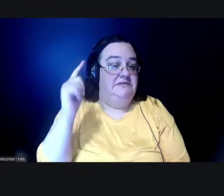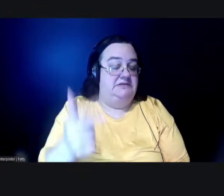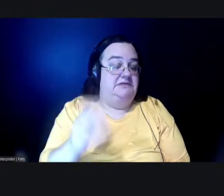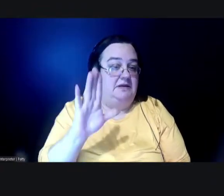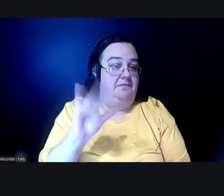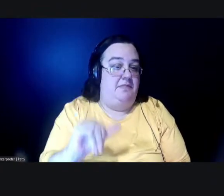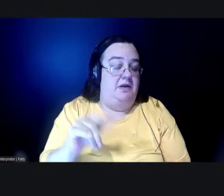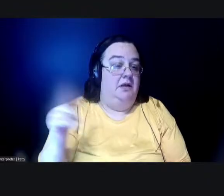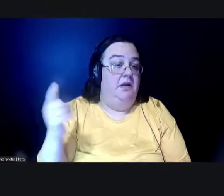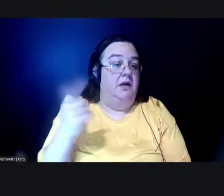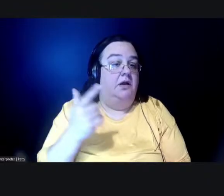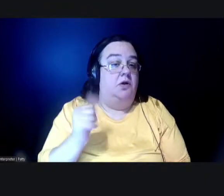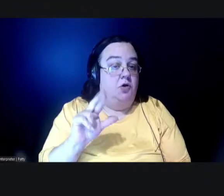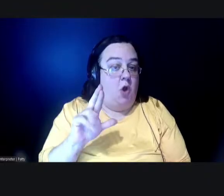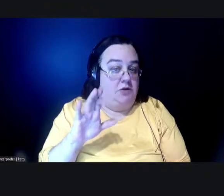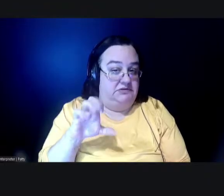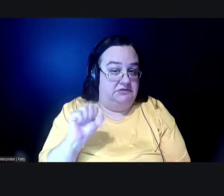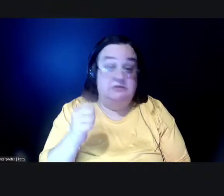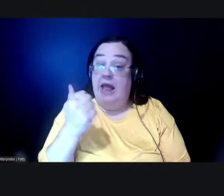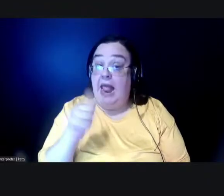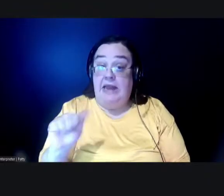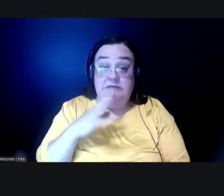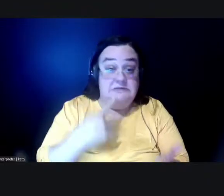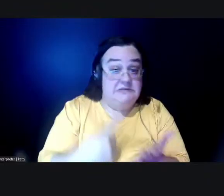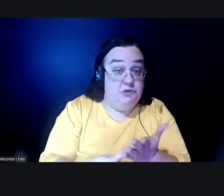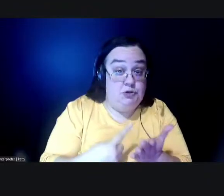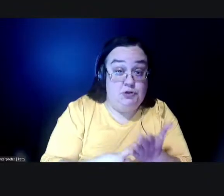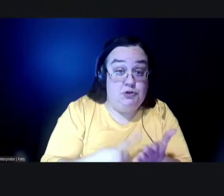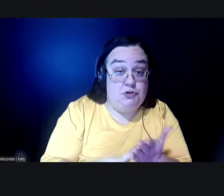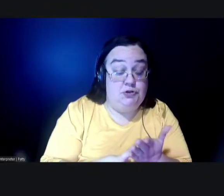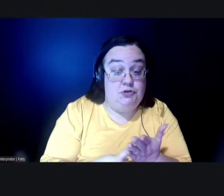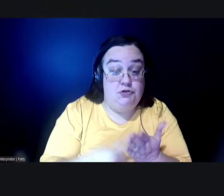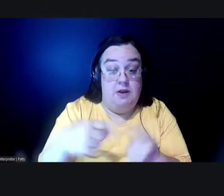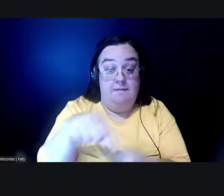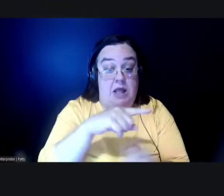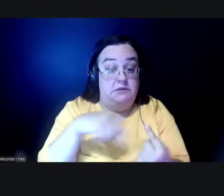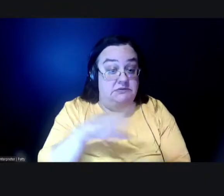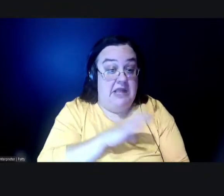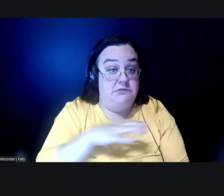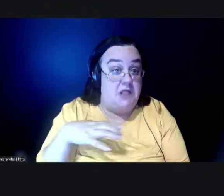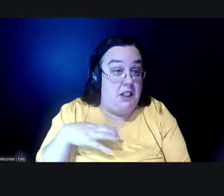by Councilmember Garces. Is there any discussion amongst the council?